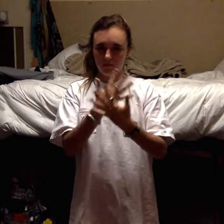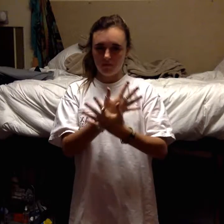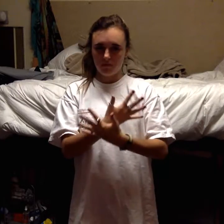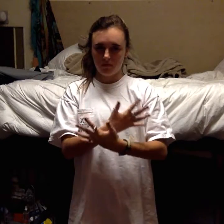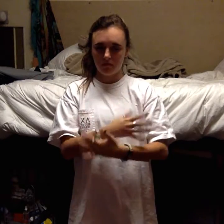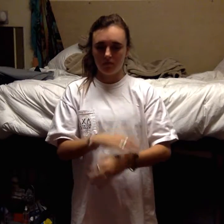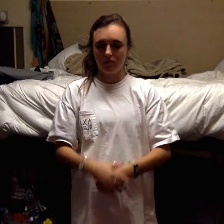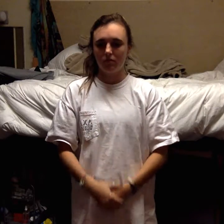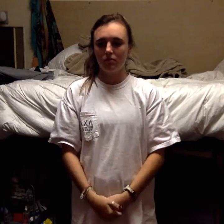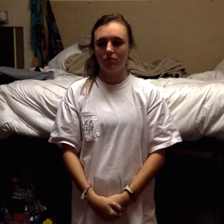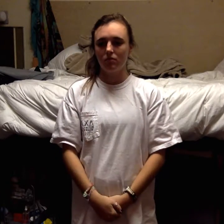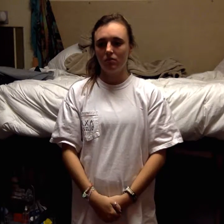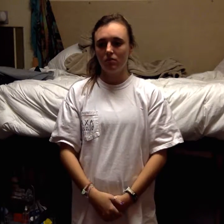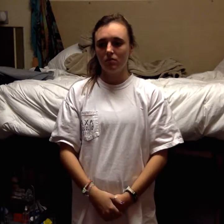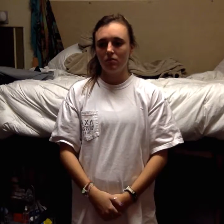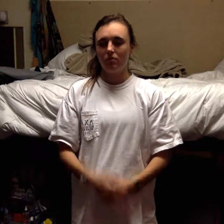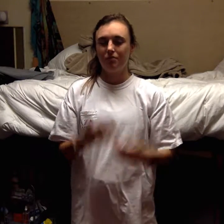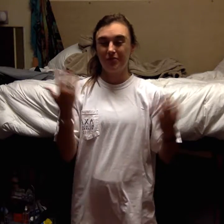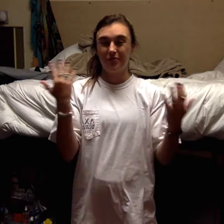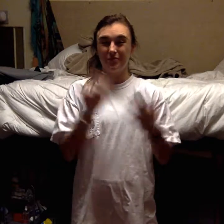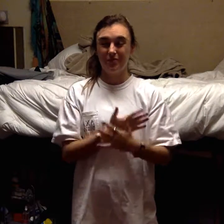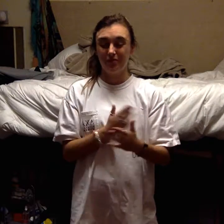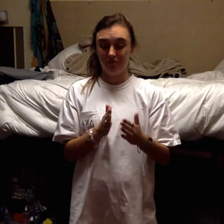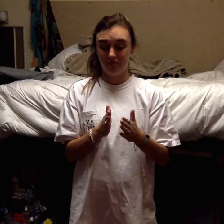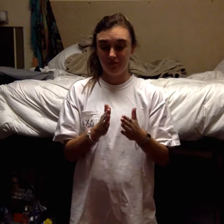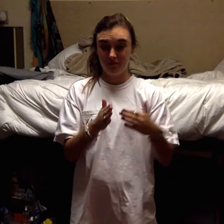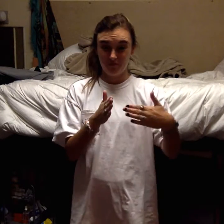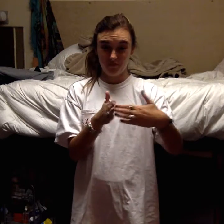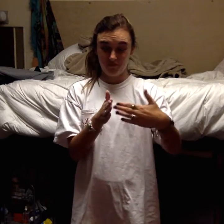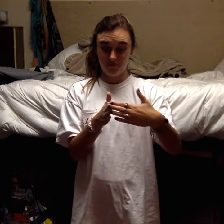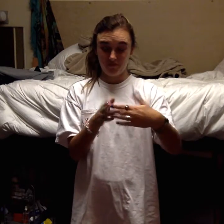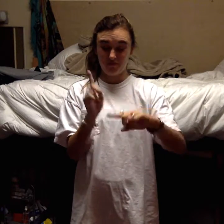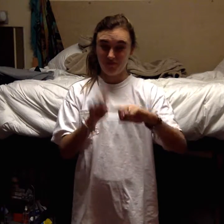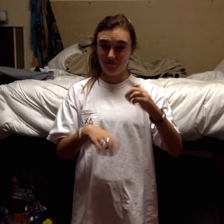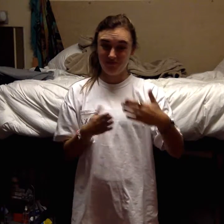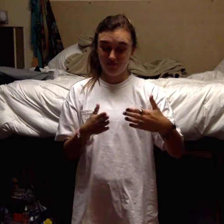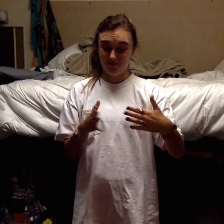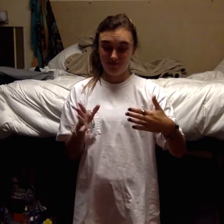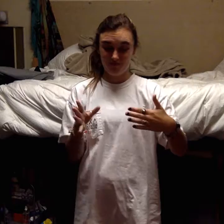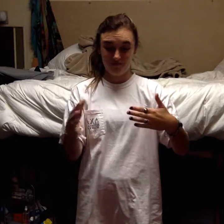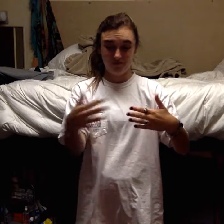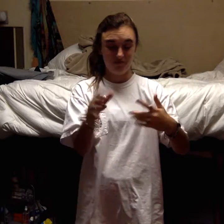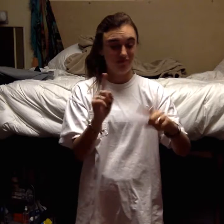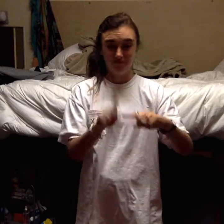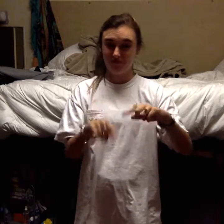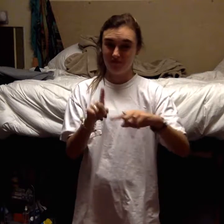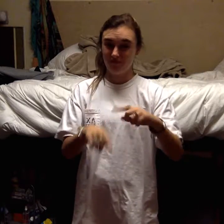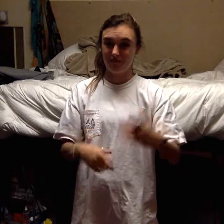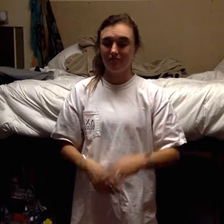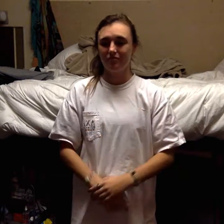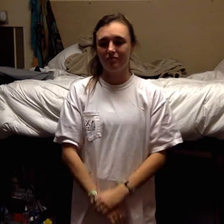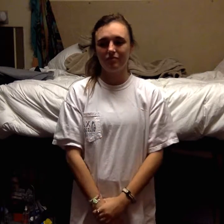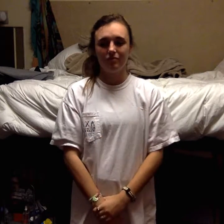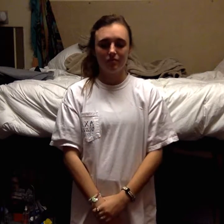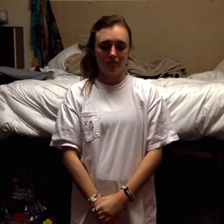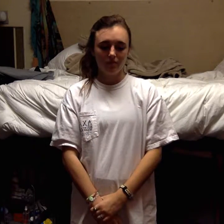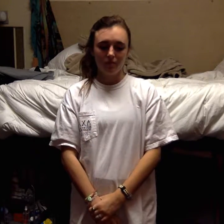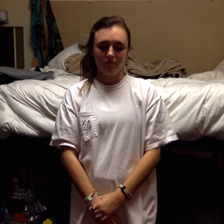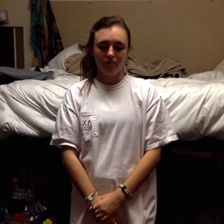why, if any of you have ever been in a photographic dark room, sometimes they don't use doors. They just have hallways that